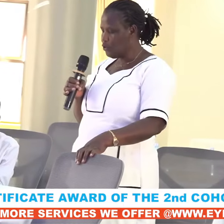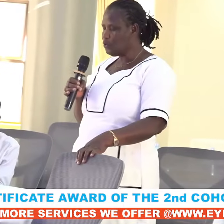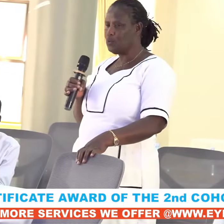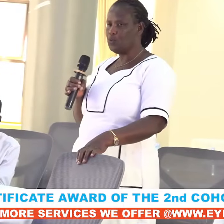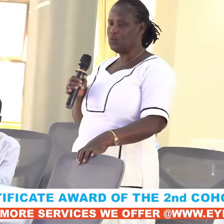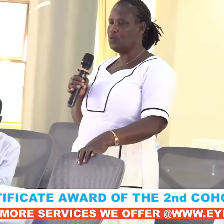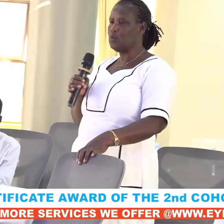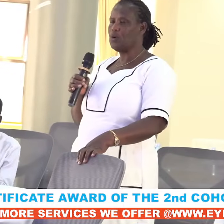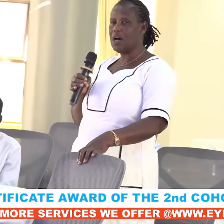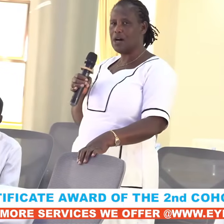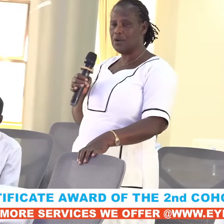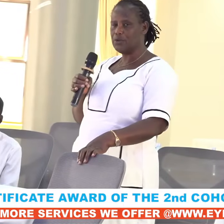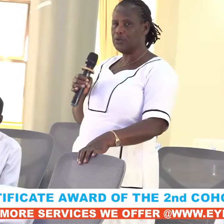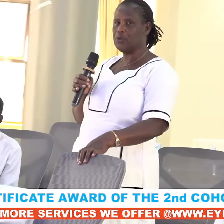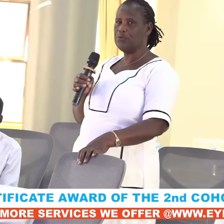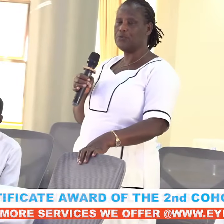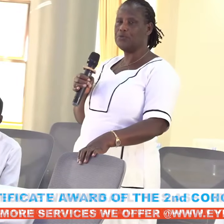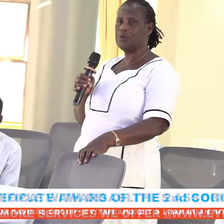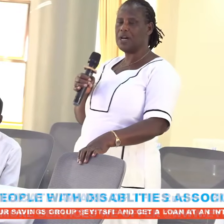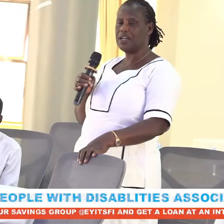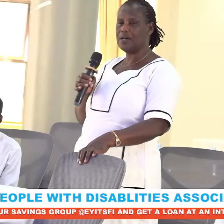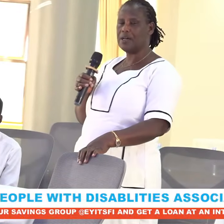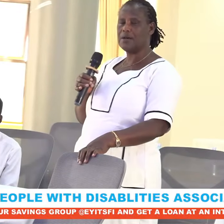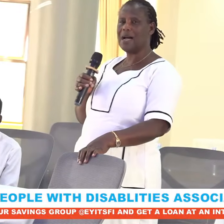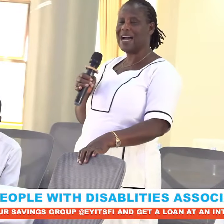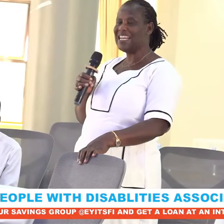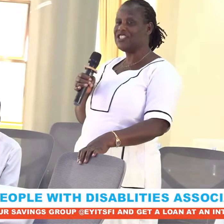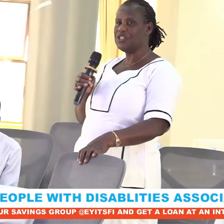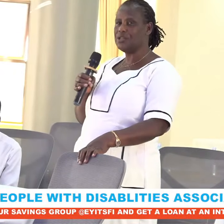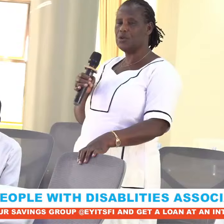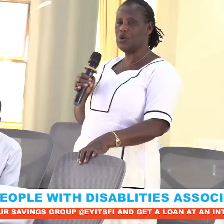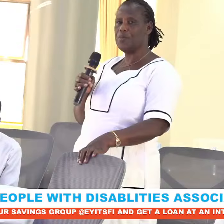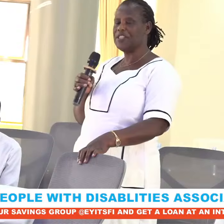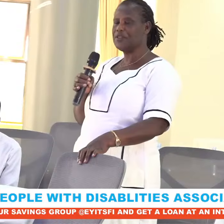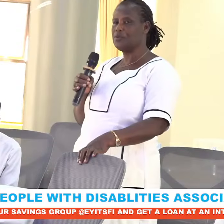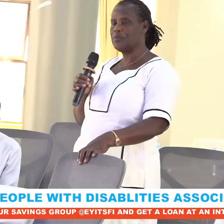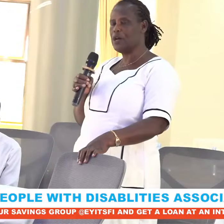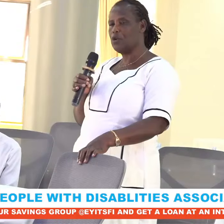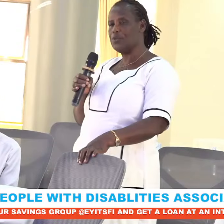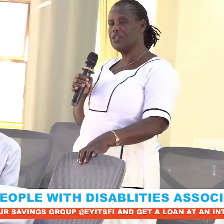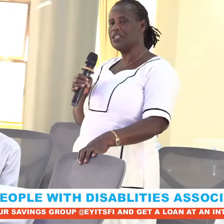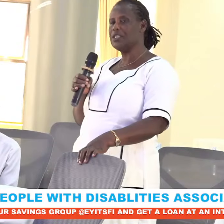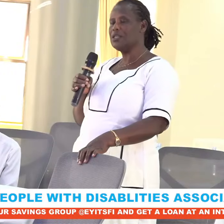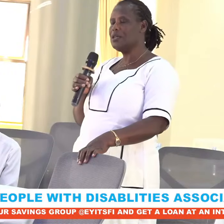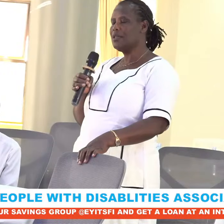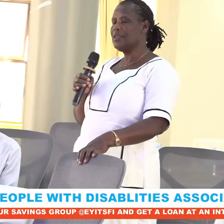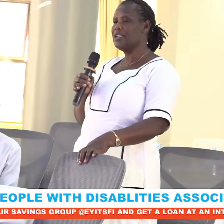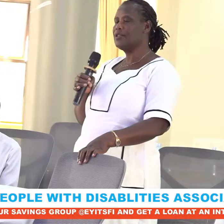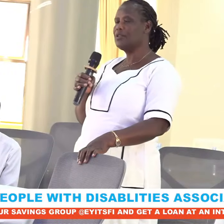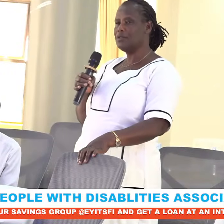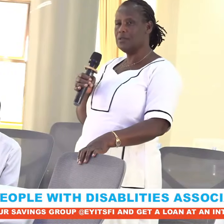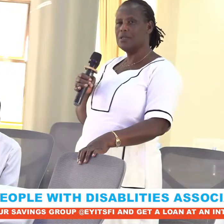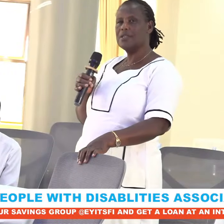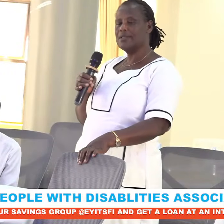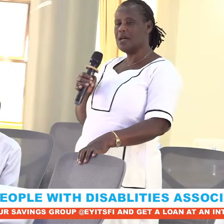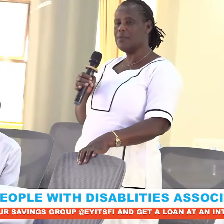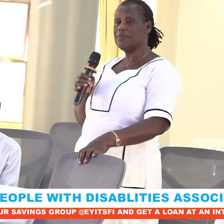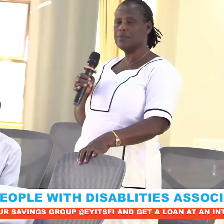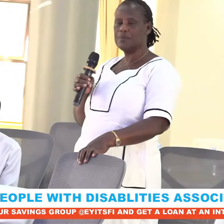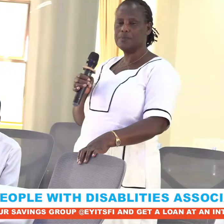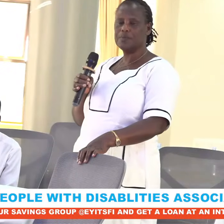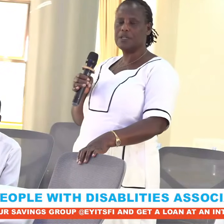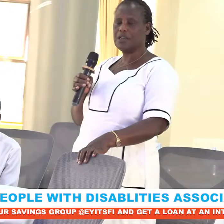due to a lot of urging comments from the community that